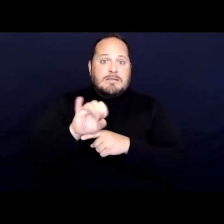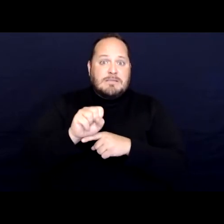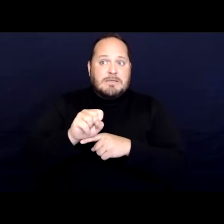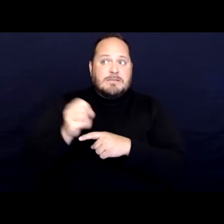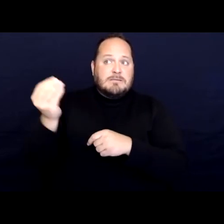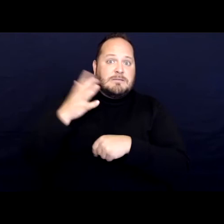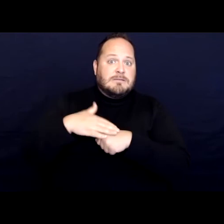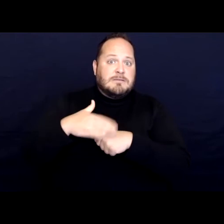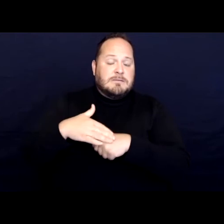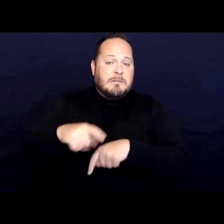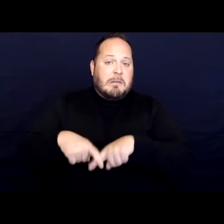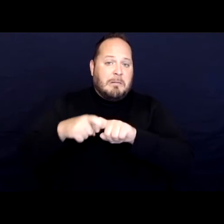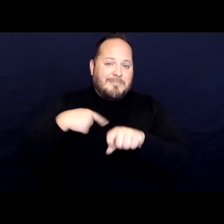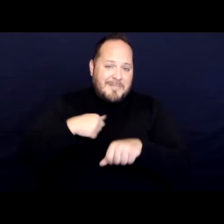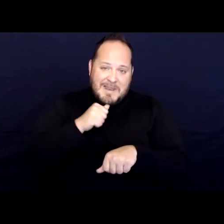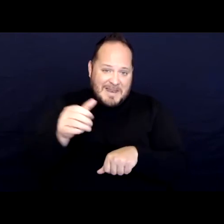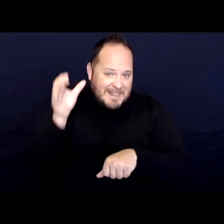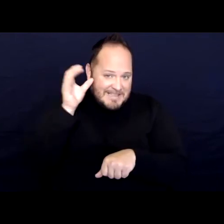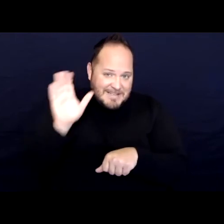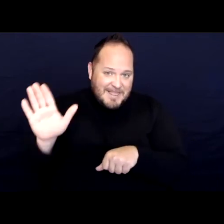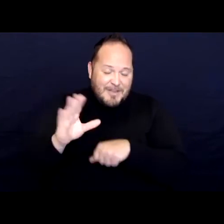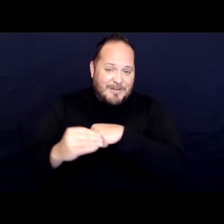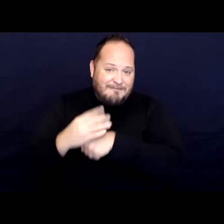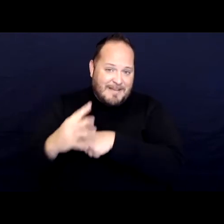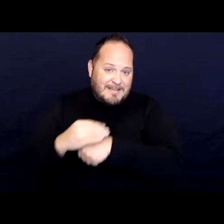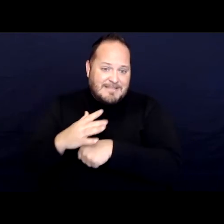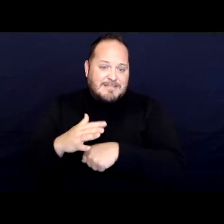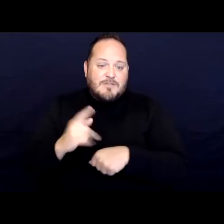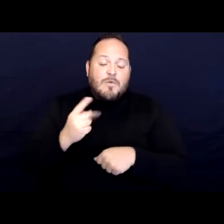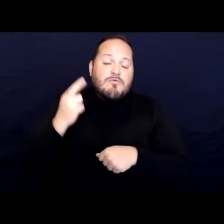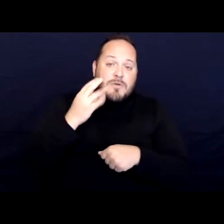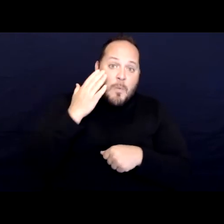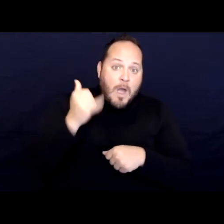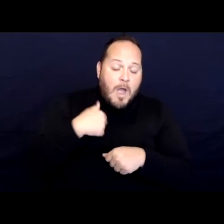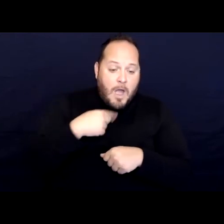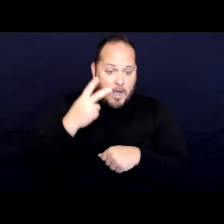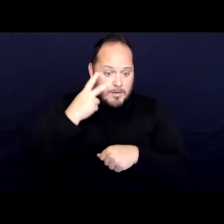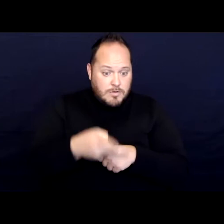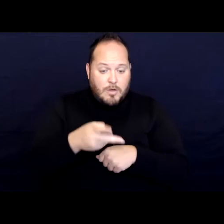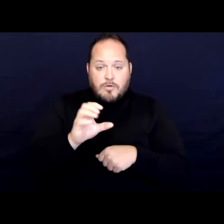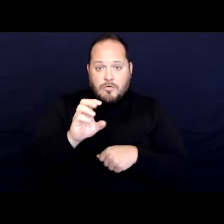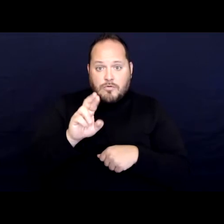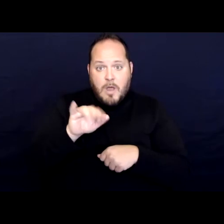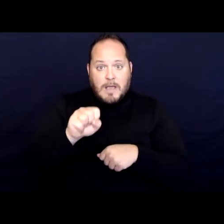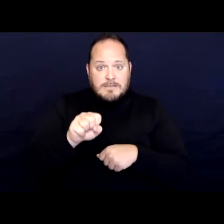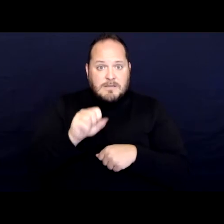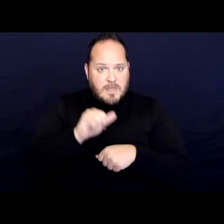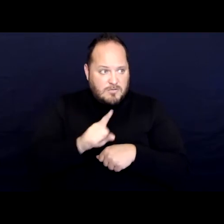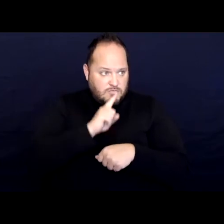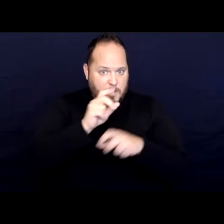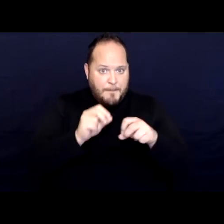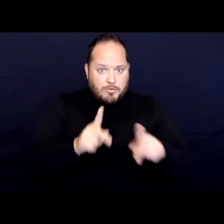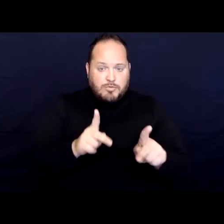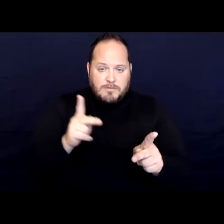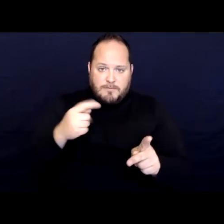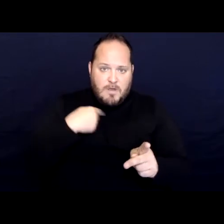And I didn't listen to that advice, partly because I saw the crisis as being a real opportunity for us to